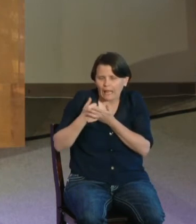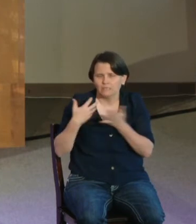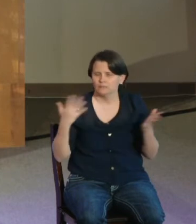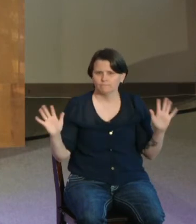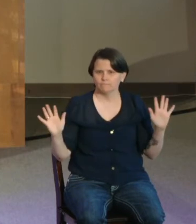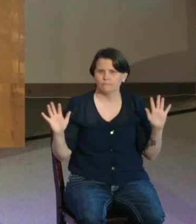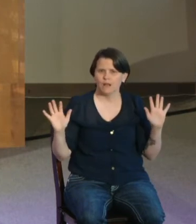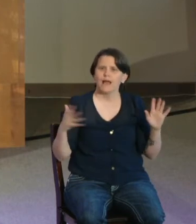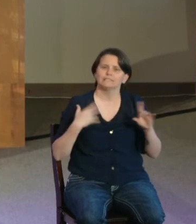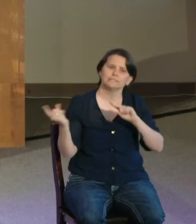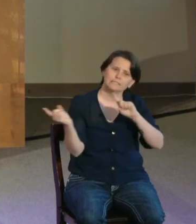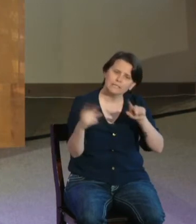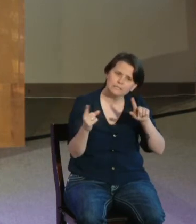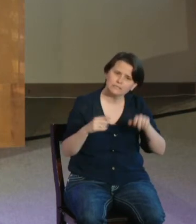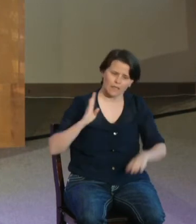dwindling,